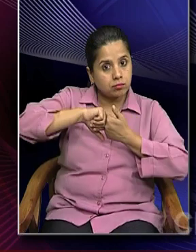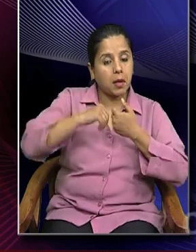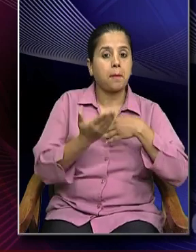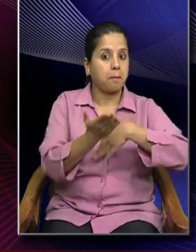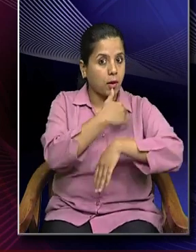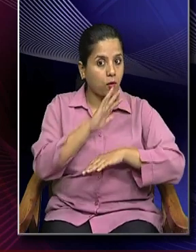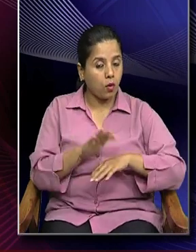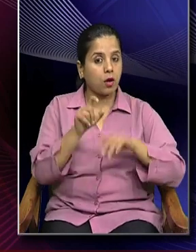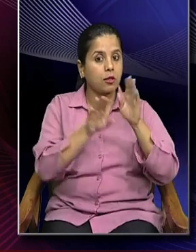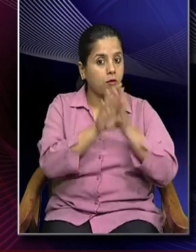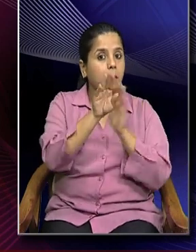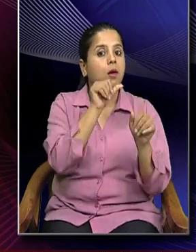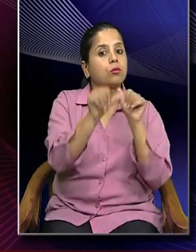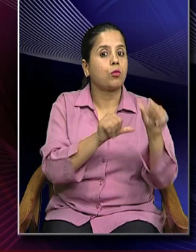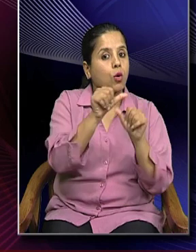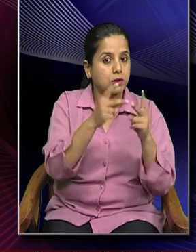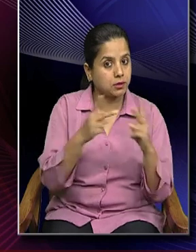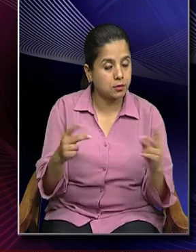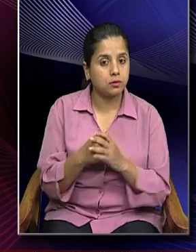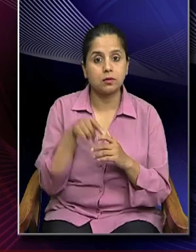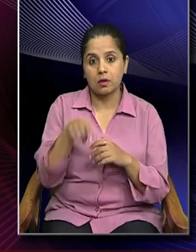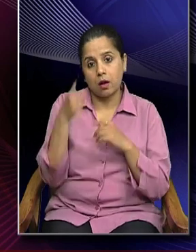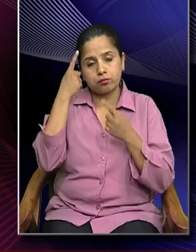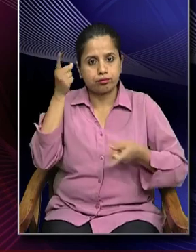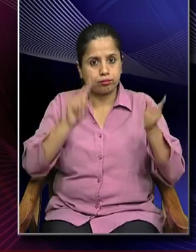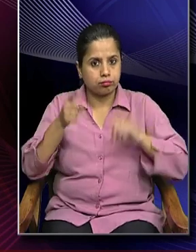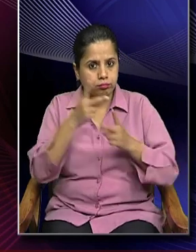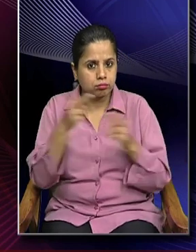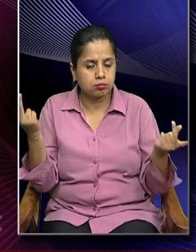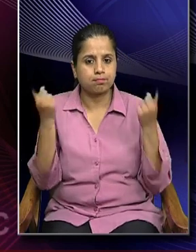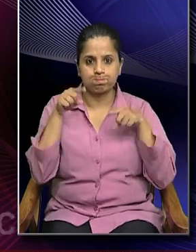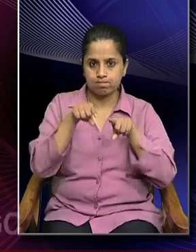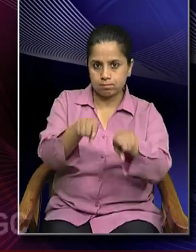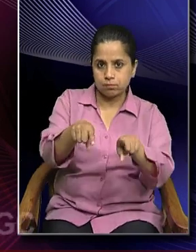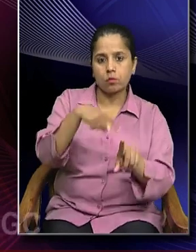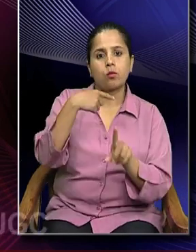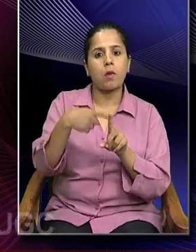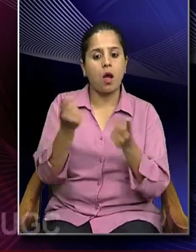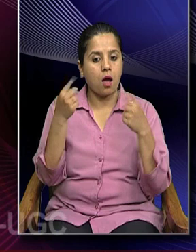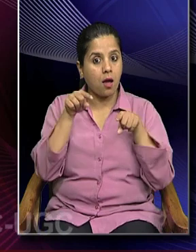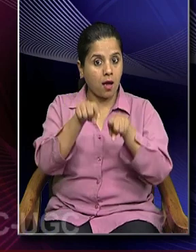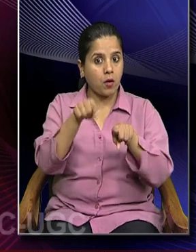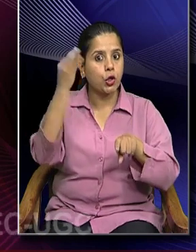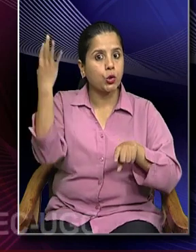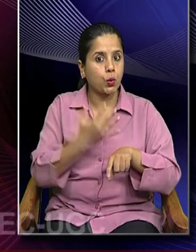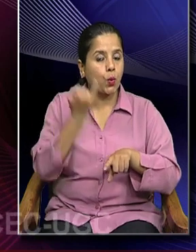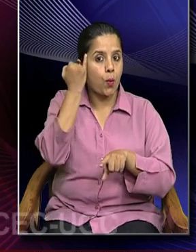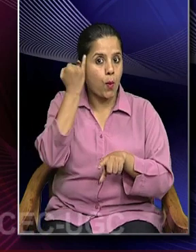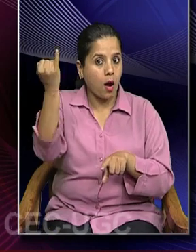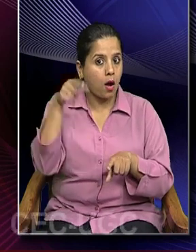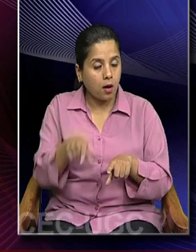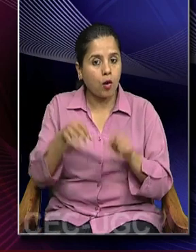the developmental process. The strategic alignment. It aligns the new ideas with